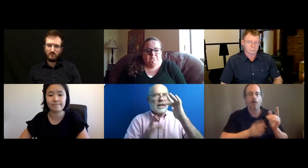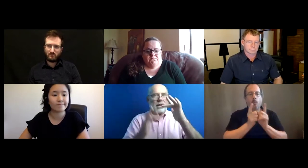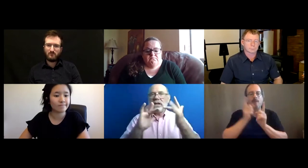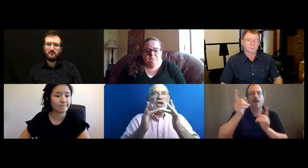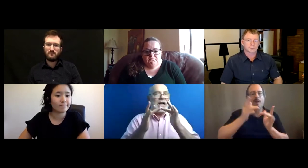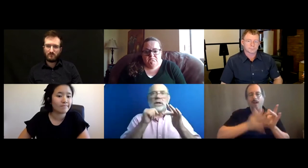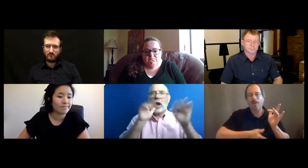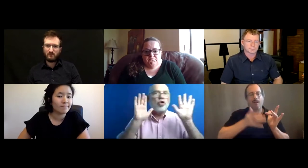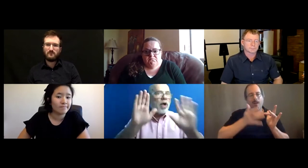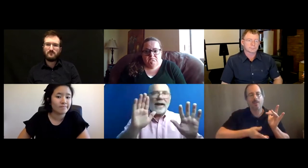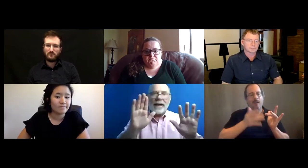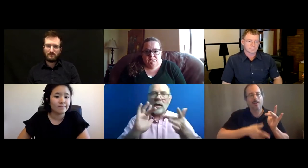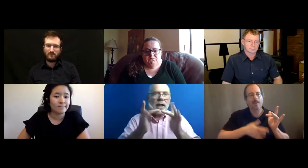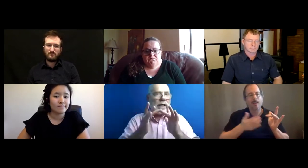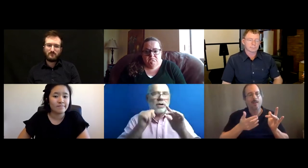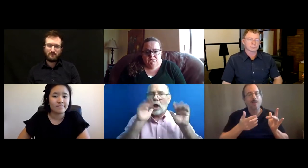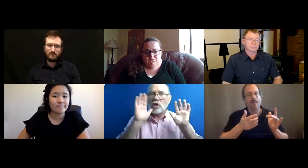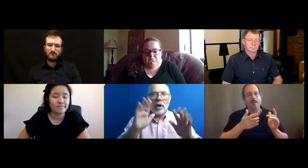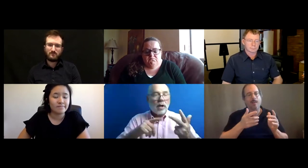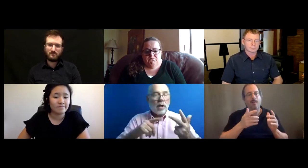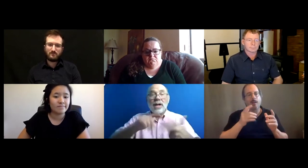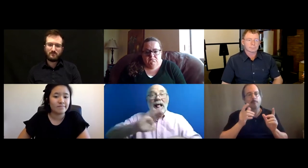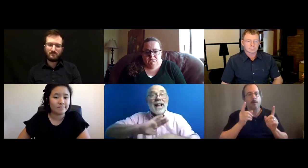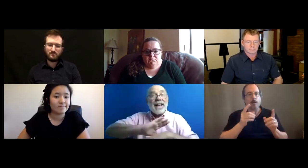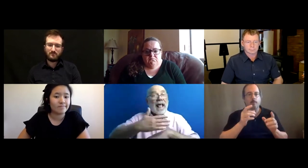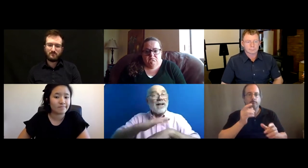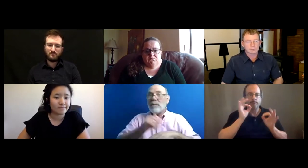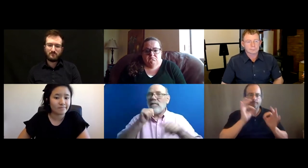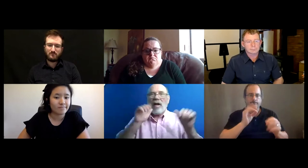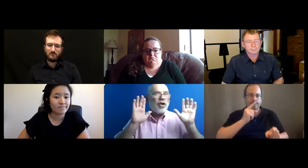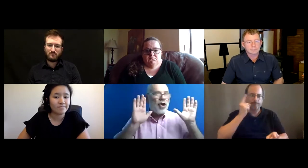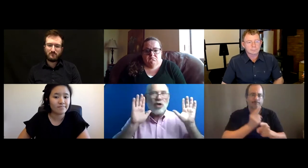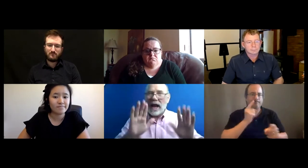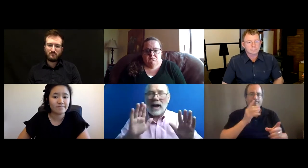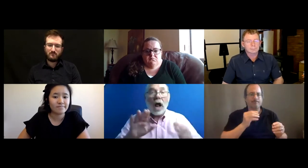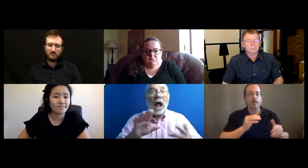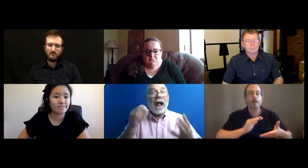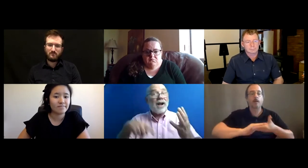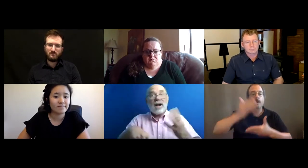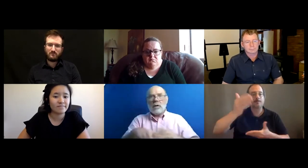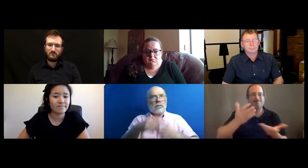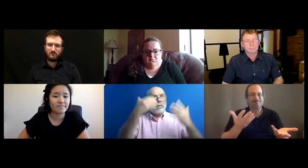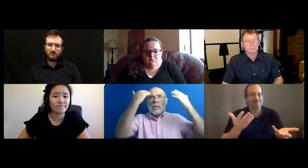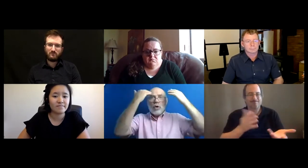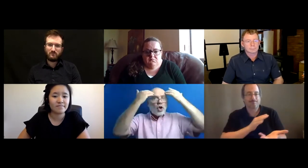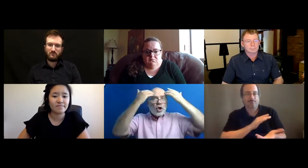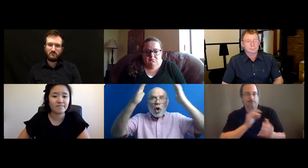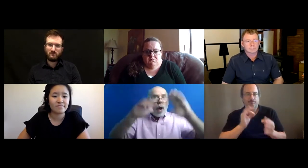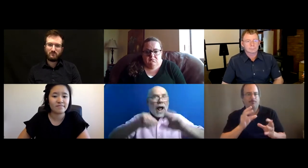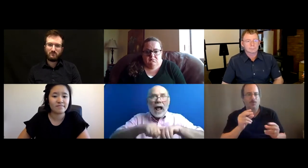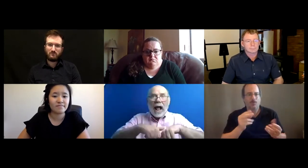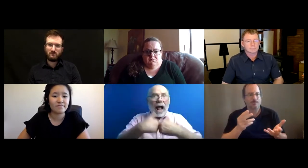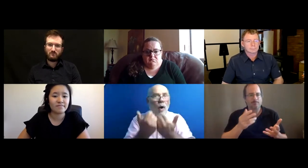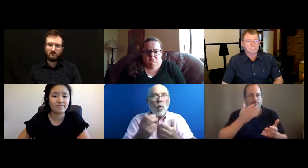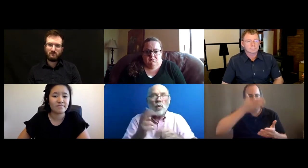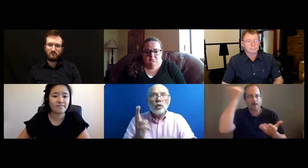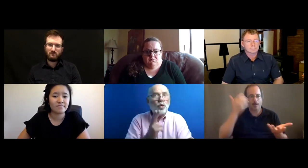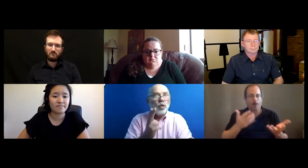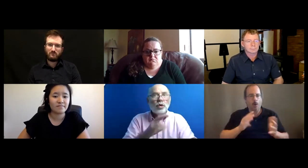And thirdly, a lot of them didn't have access to stable internet, right? The connection wasn't clear, the video quality wasn't clear, or a